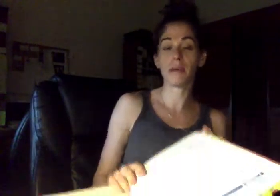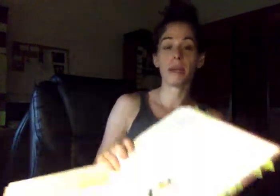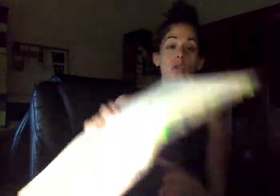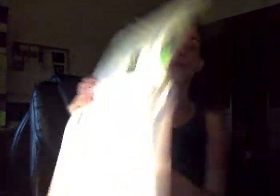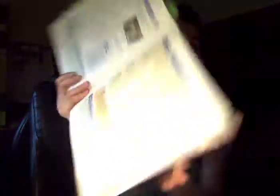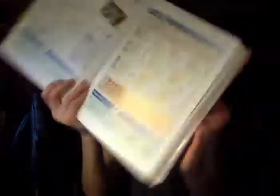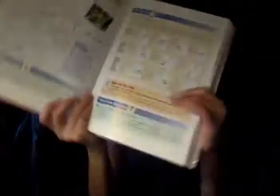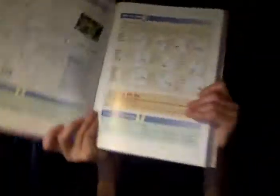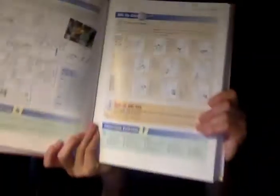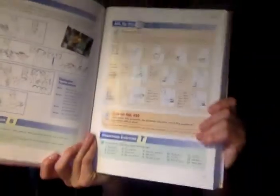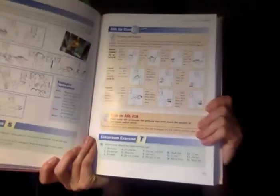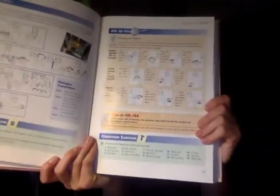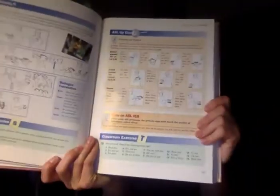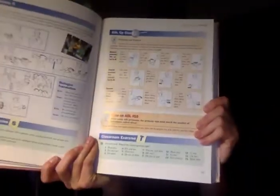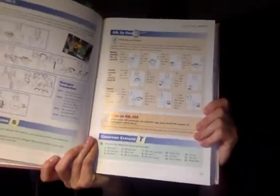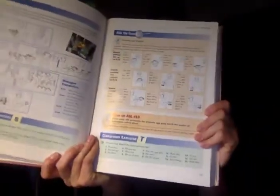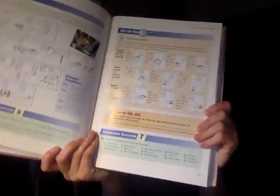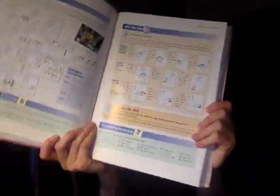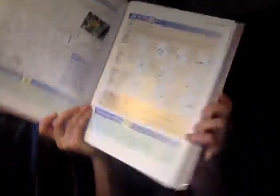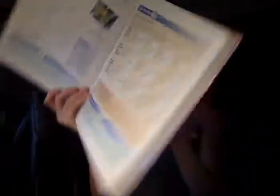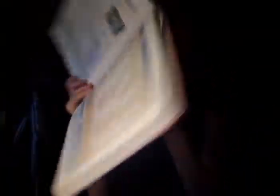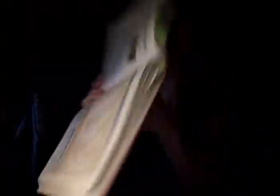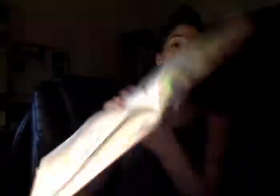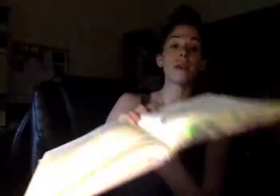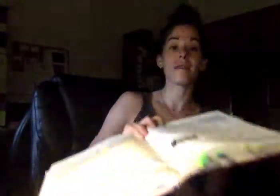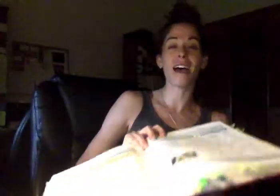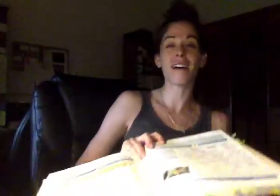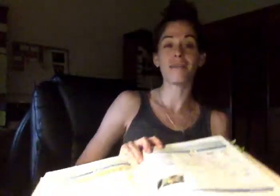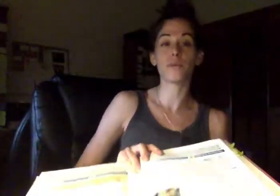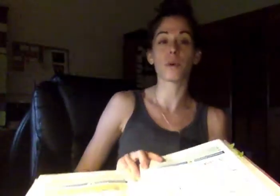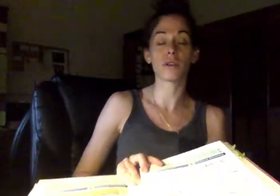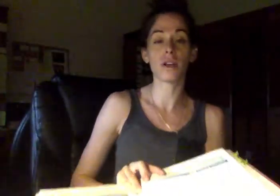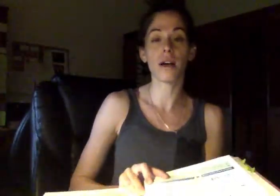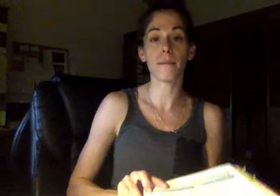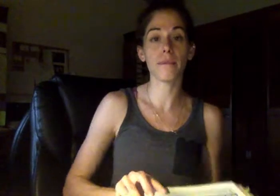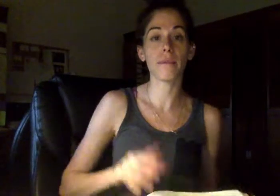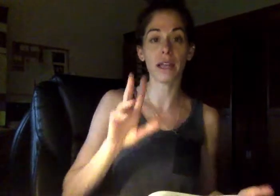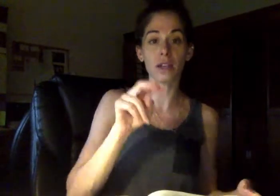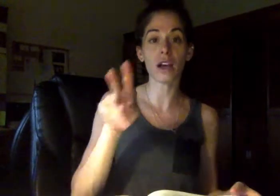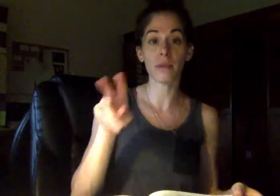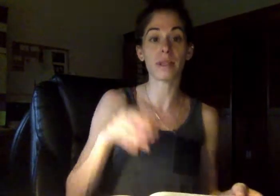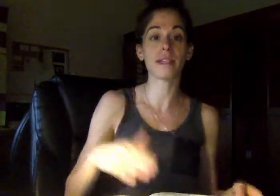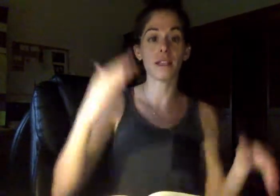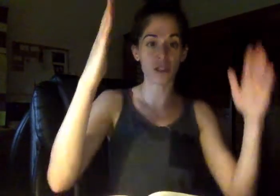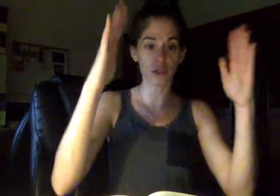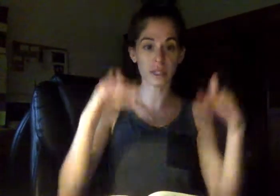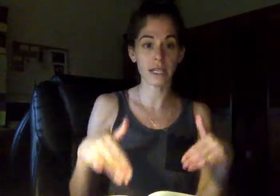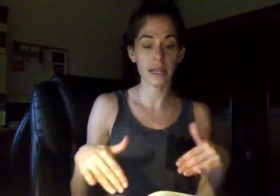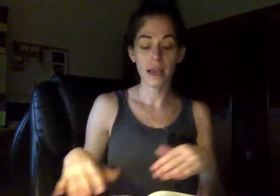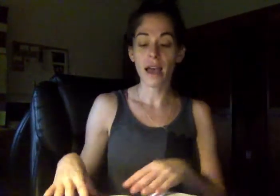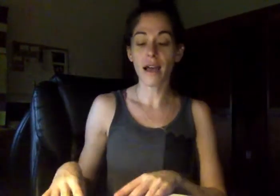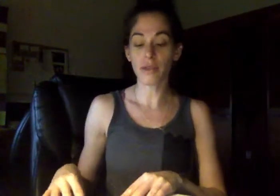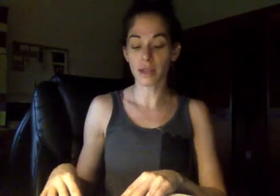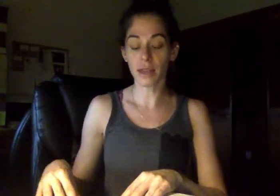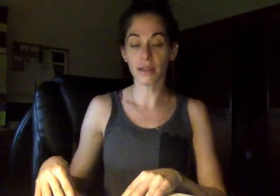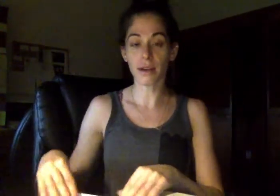page 153 that you would refer to once you get that Word, that document sent, and you'll see everything in there.